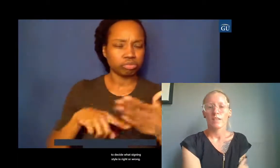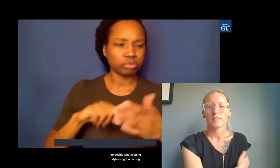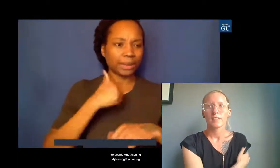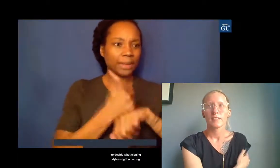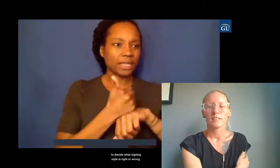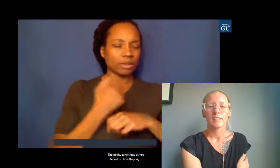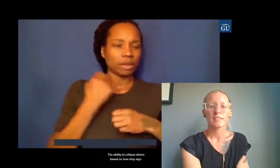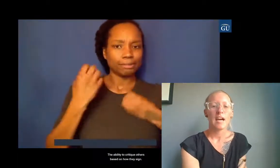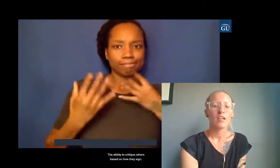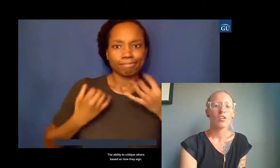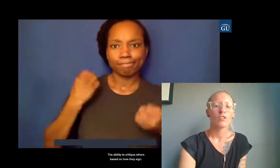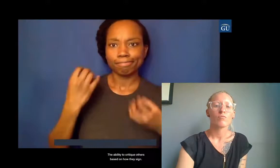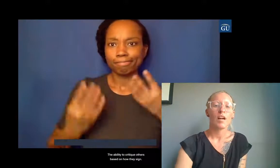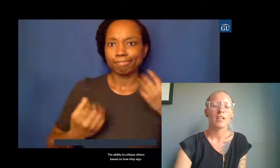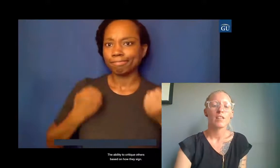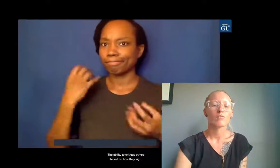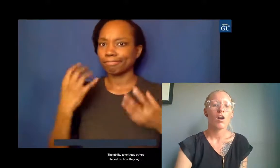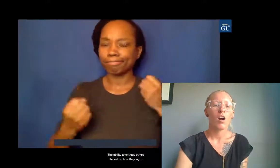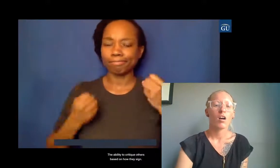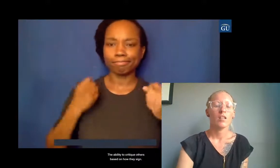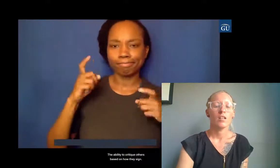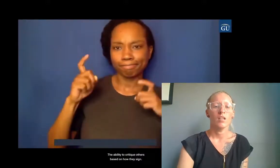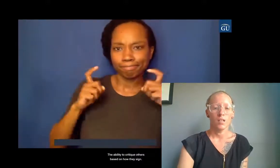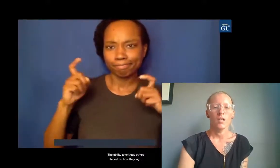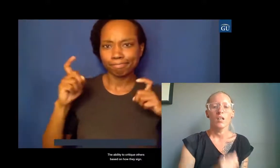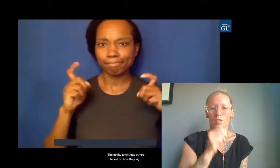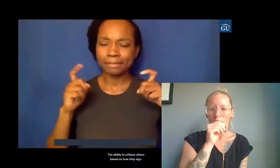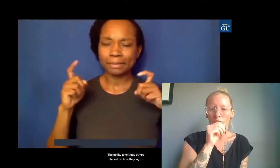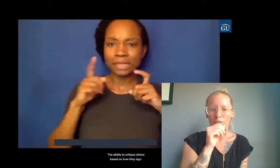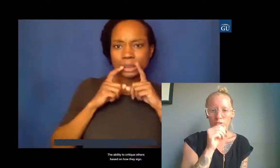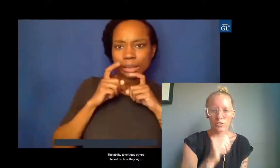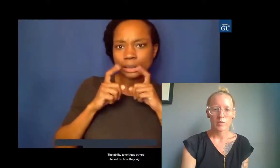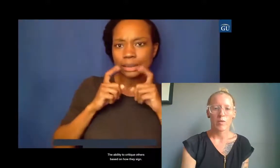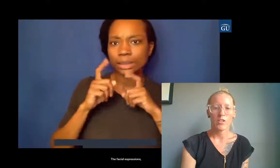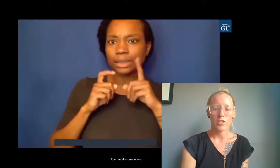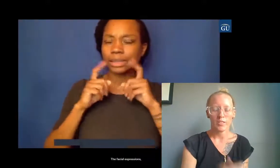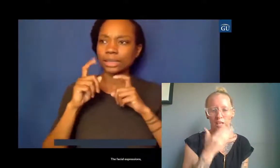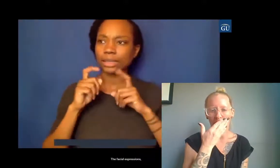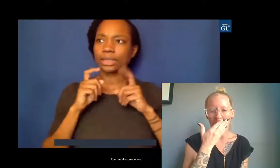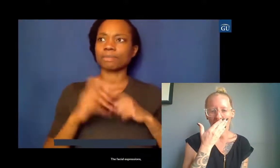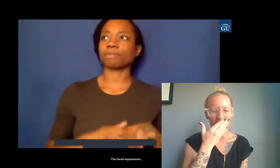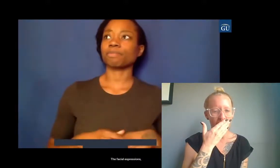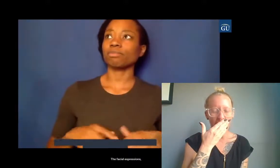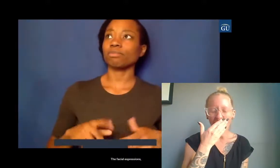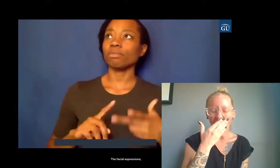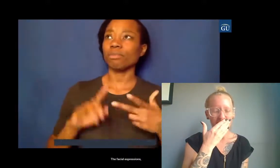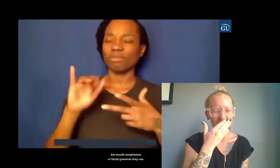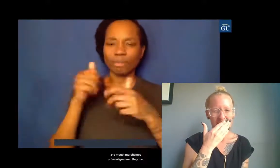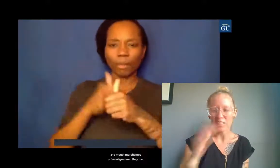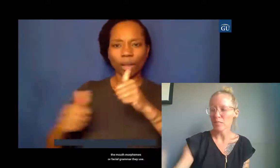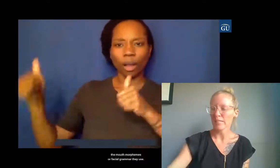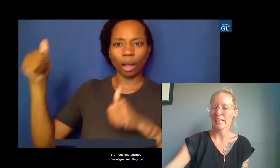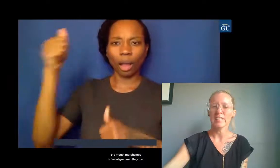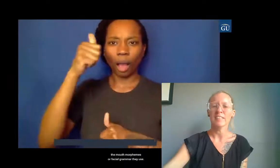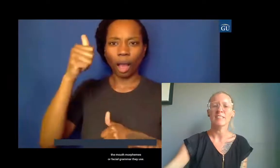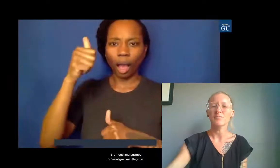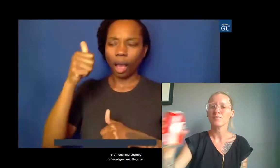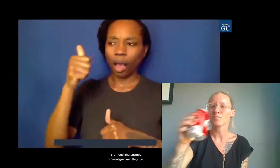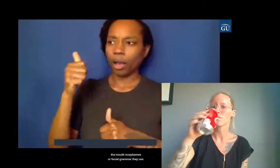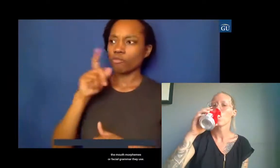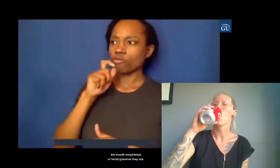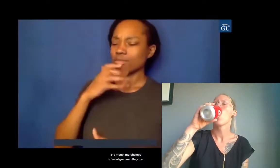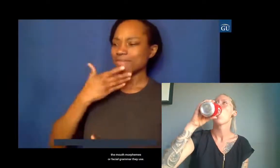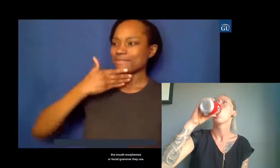Decide what style is right and wrong, facial expressions. Excuse me.